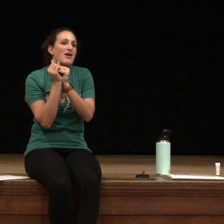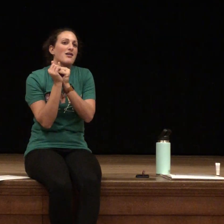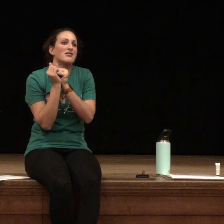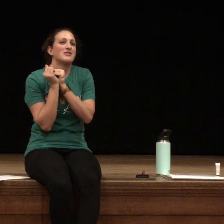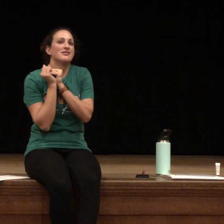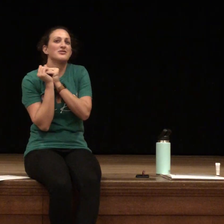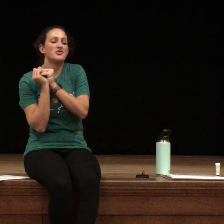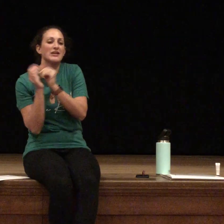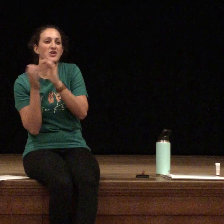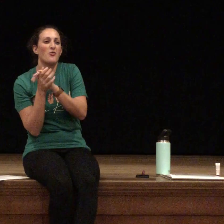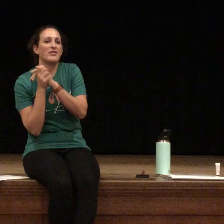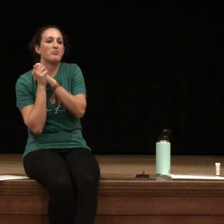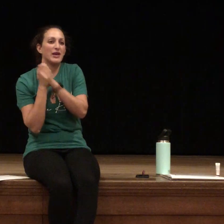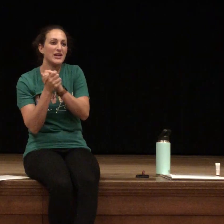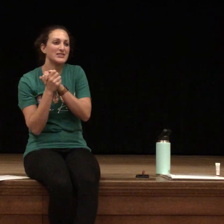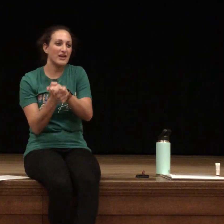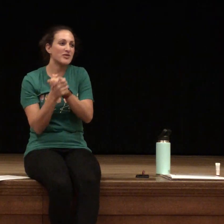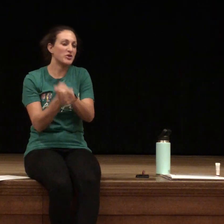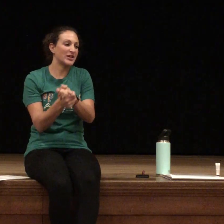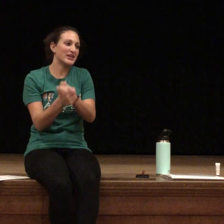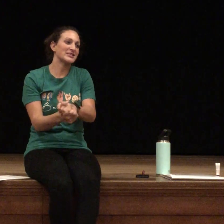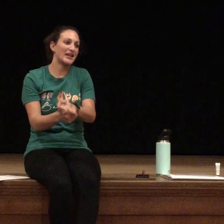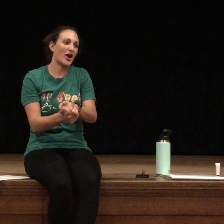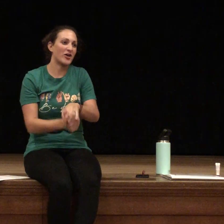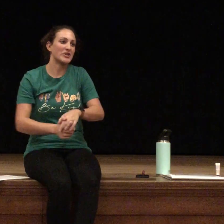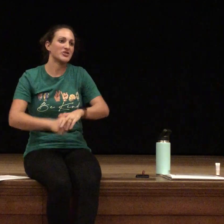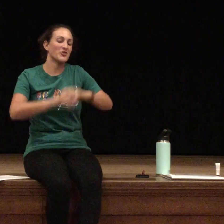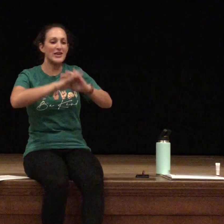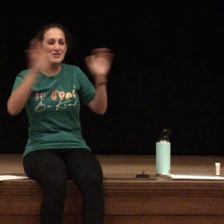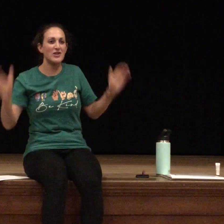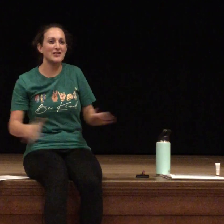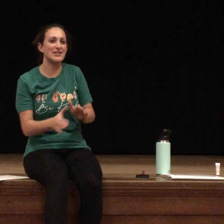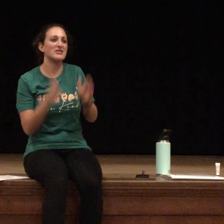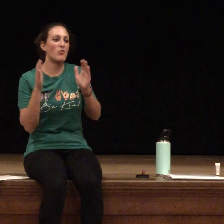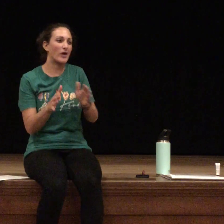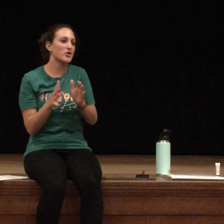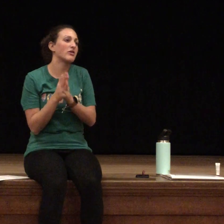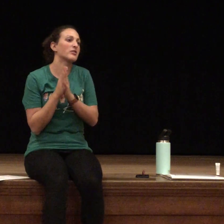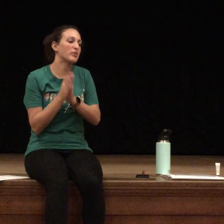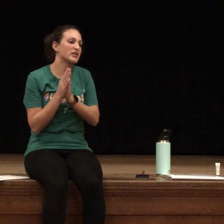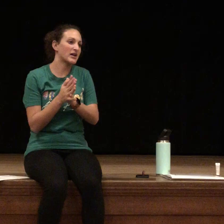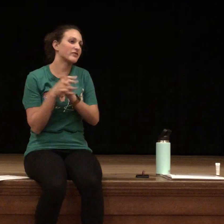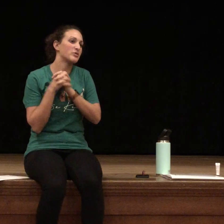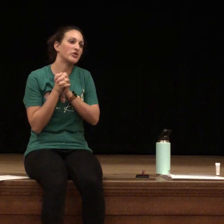Where do you guys know where the biggest deaf community is in our nation? So in the United States, where do you think the biggest deaf community